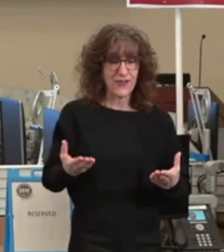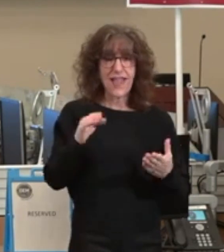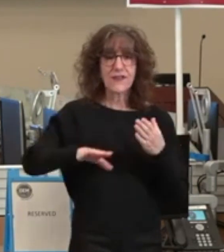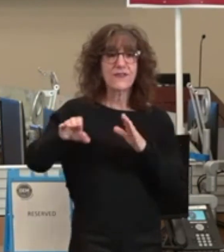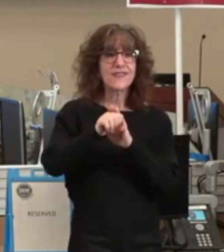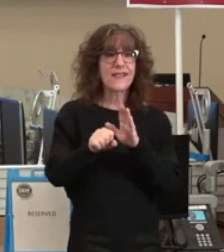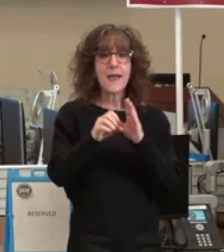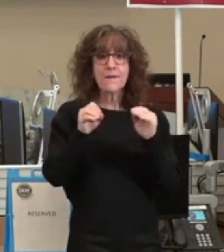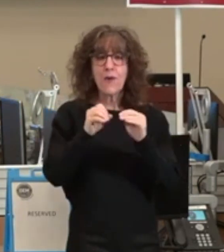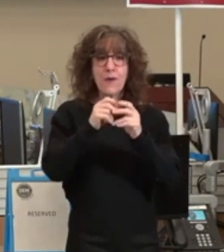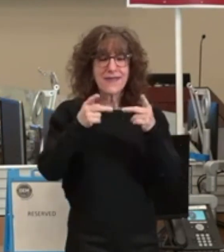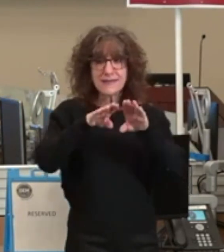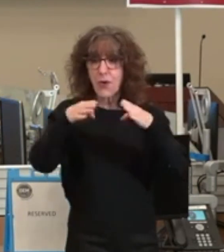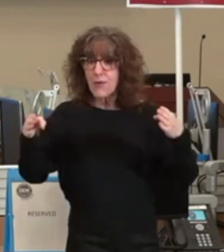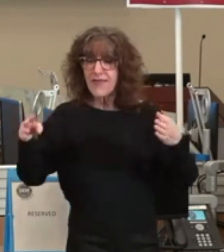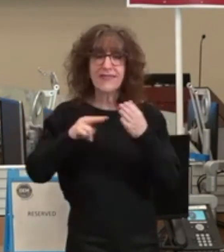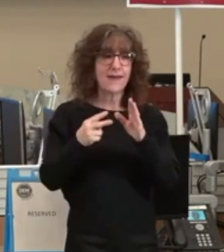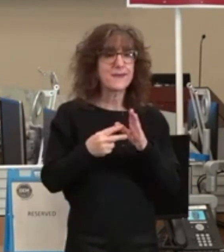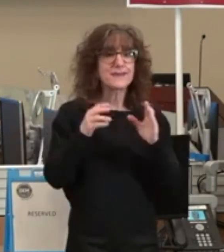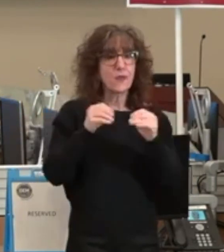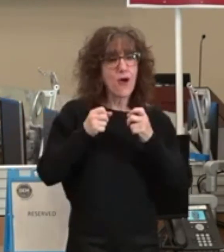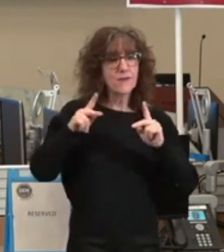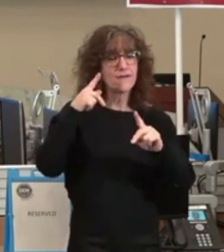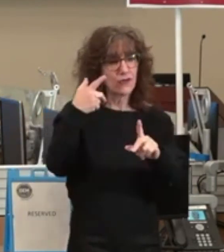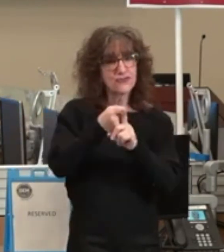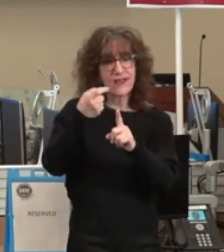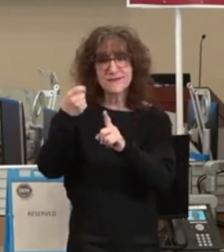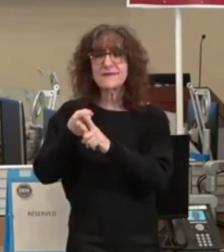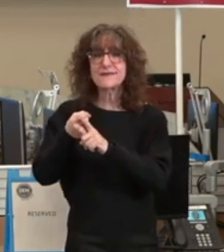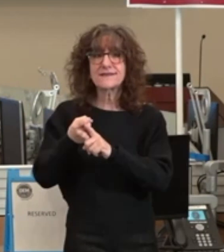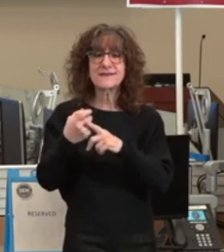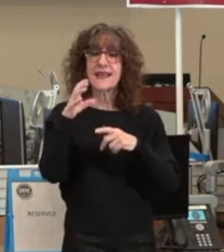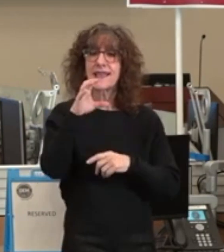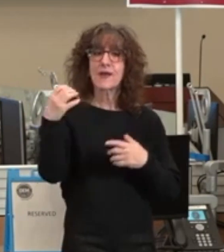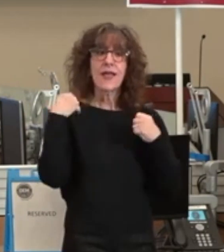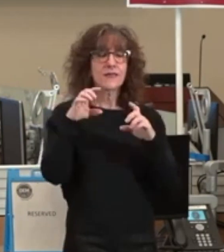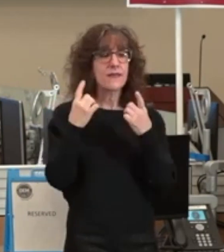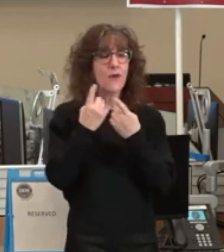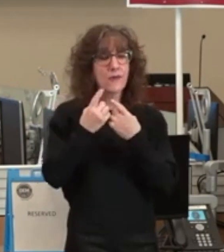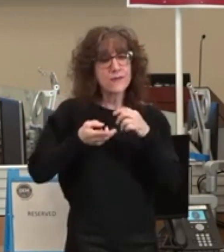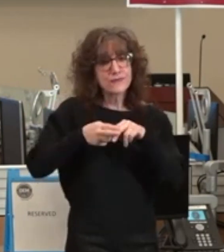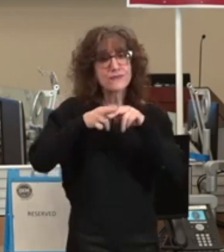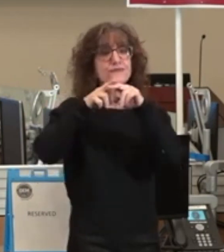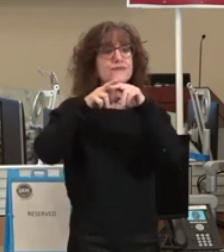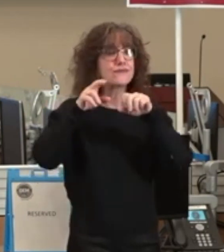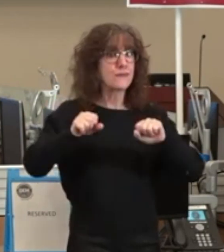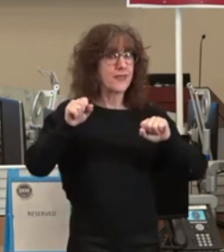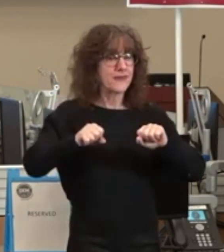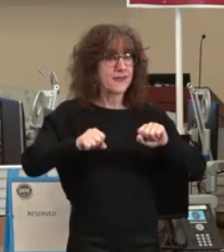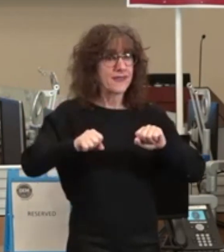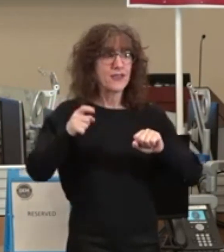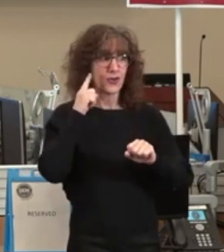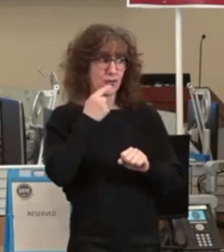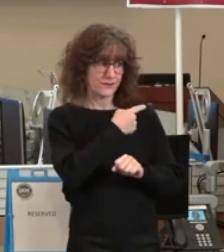more opportunity to get shots into Prince George's residents. The county health department has rapidly built up its vaccination capacity each week,